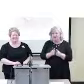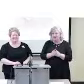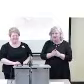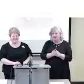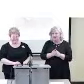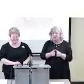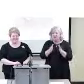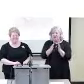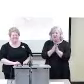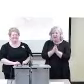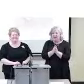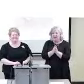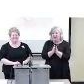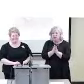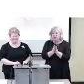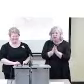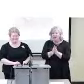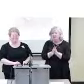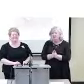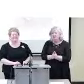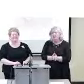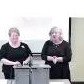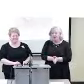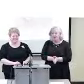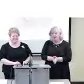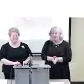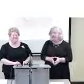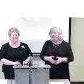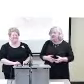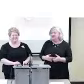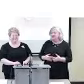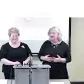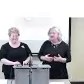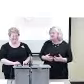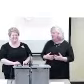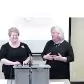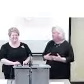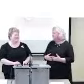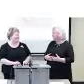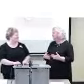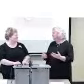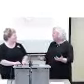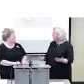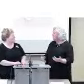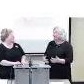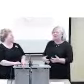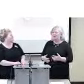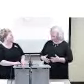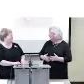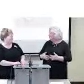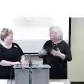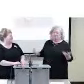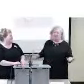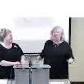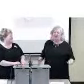very specific understanding i'm going to be able to accomplish this it's not the thought of i'm going to go